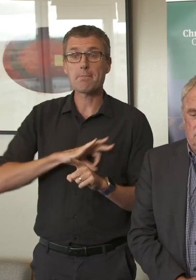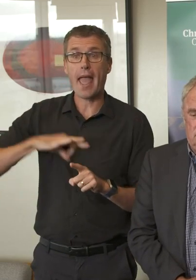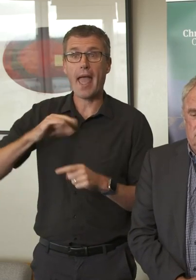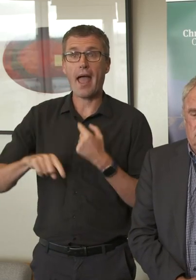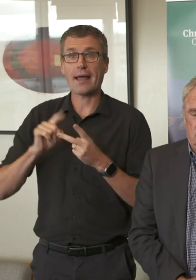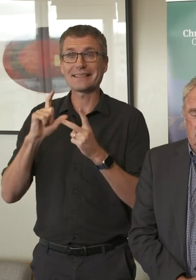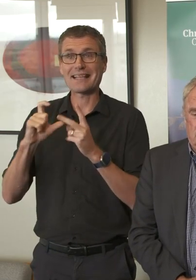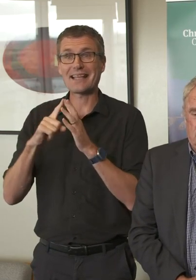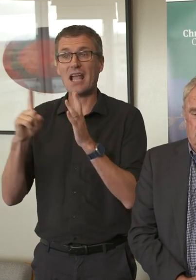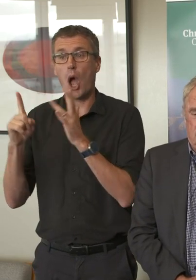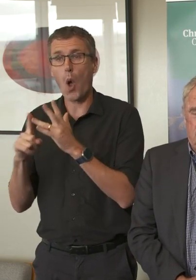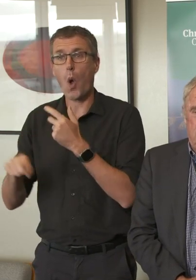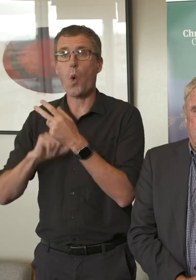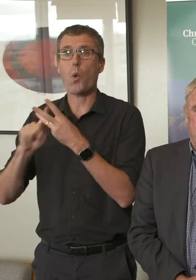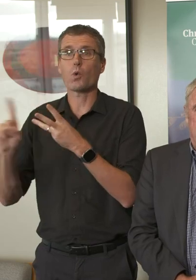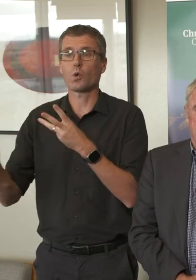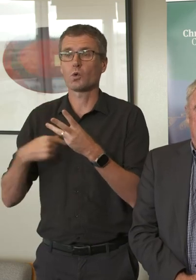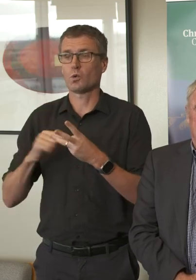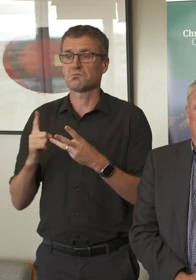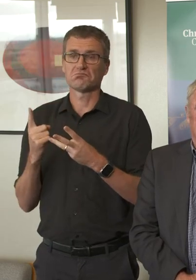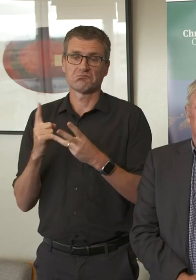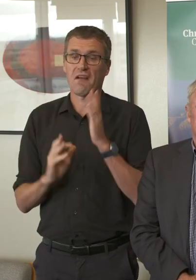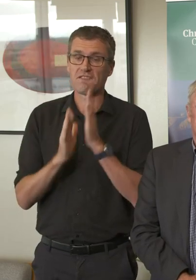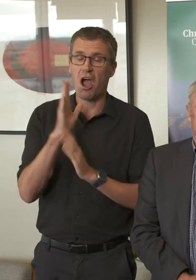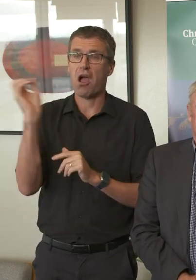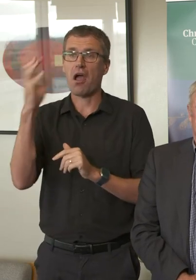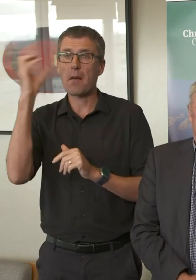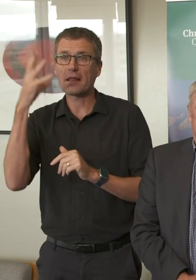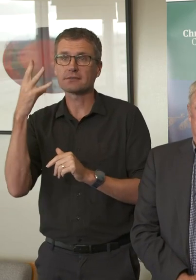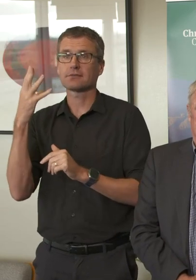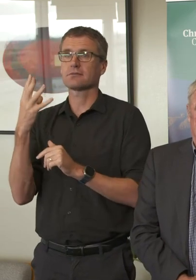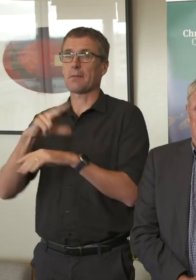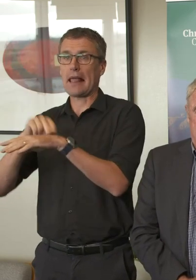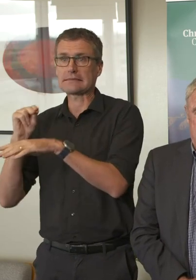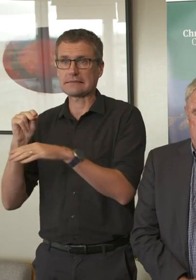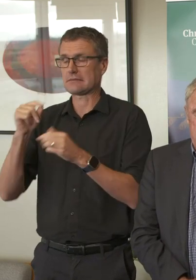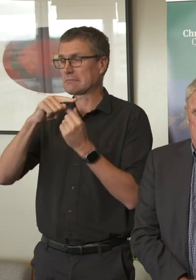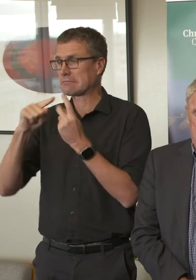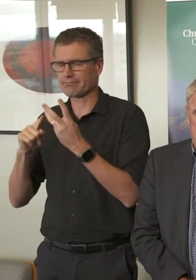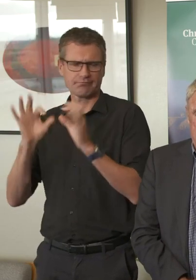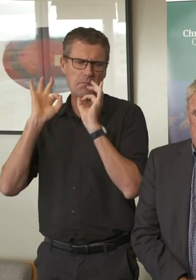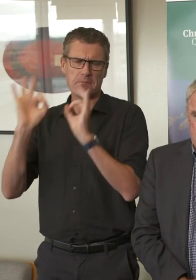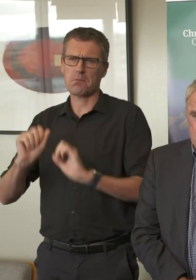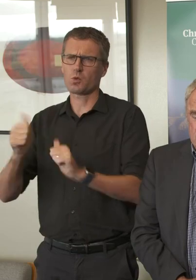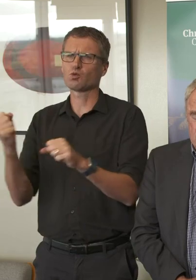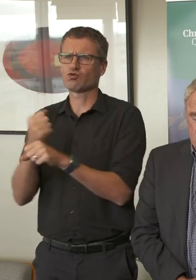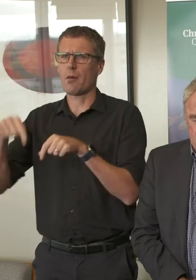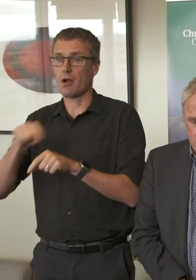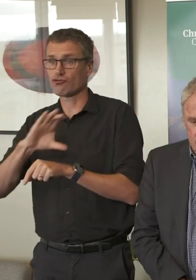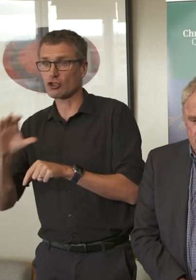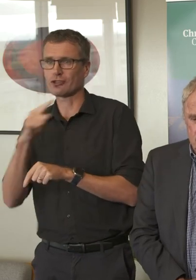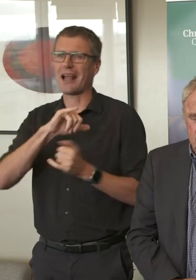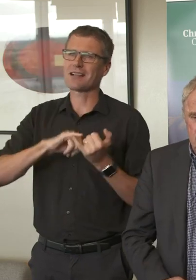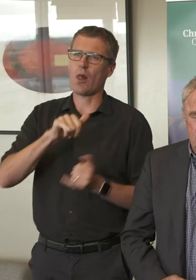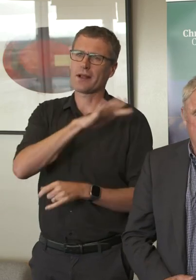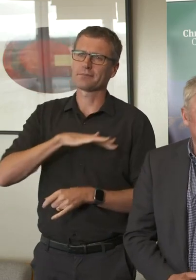the controllers, our first responders here in Christchurch have done an outstanding job, and the same in Selwyn. Both areas